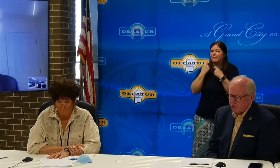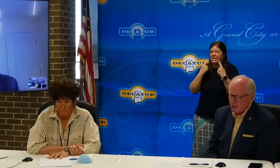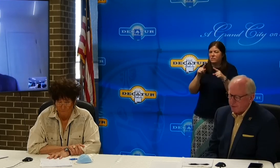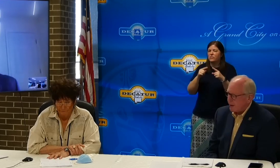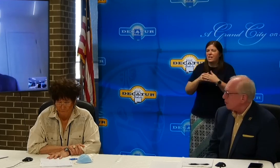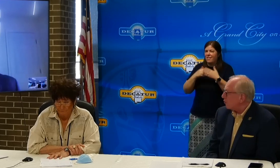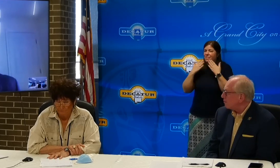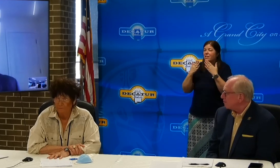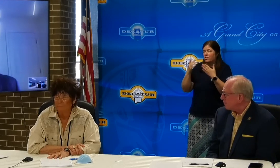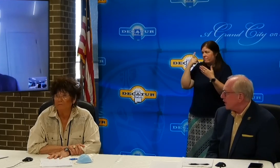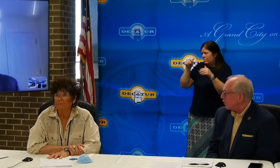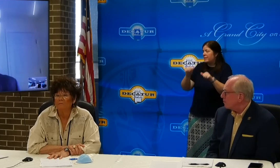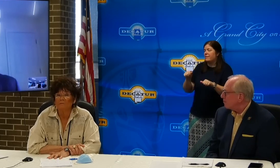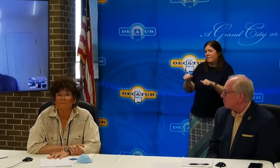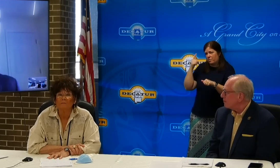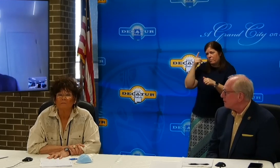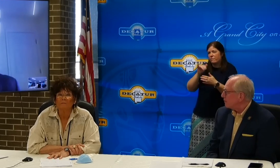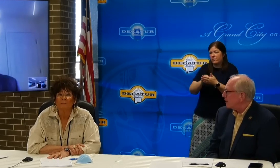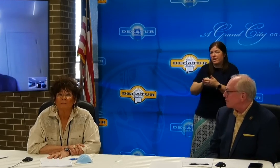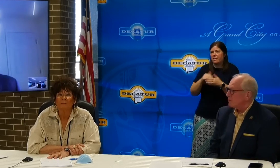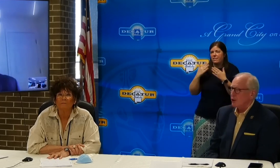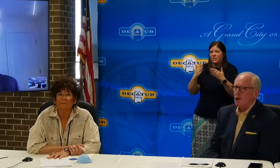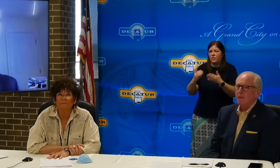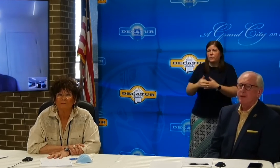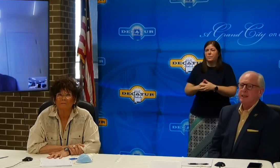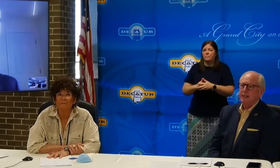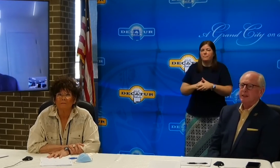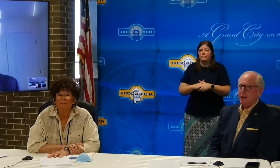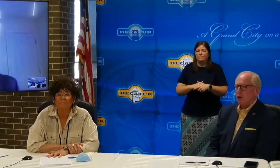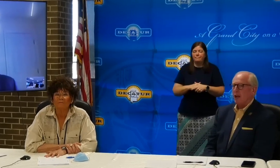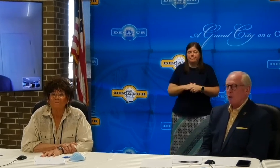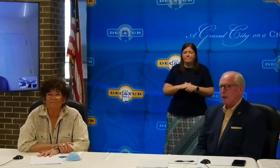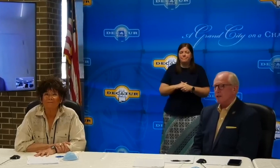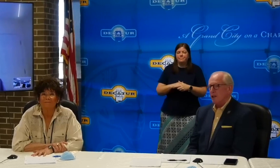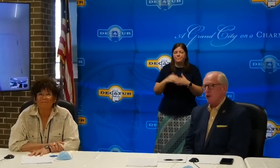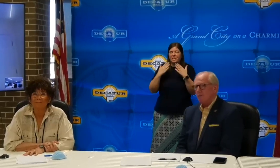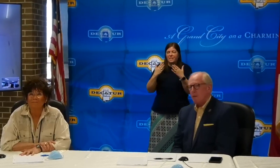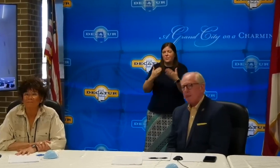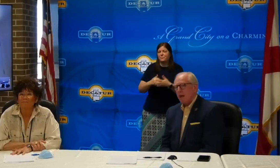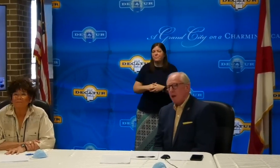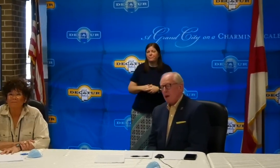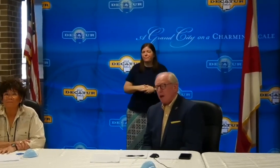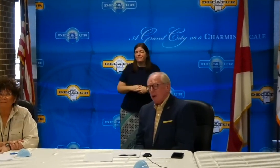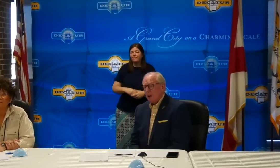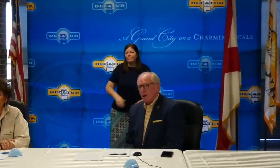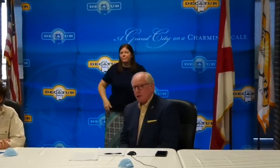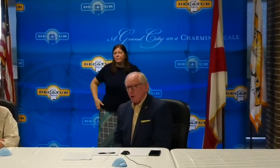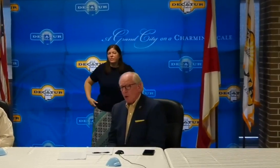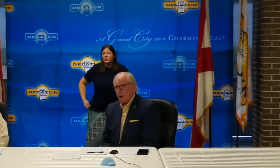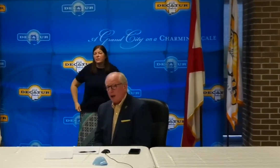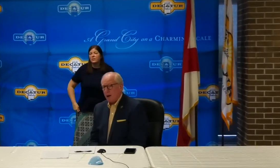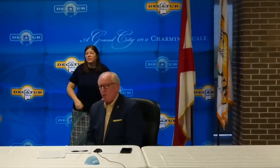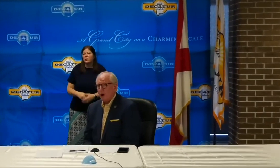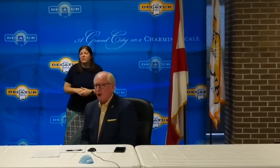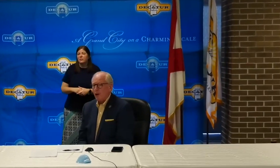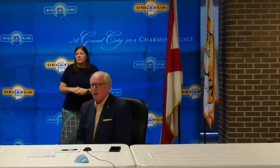making yourself available. Thank you. Thank you. Yes, sir. Have a good day. Yeah, likewise, thank you.